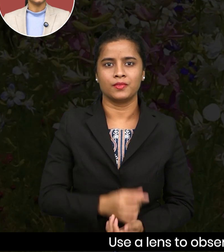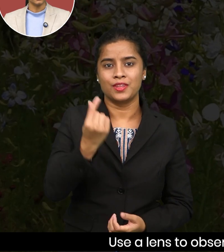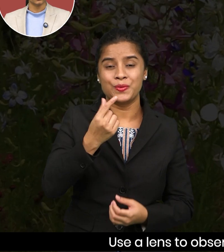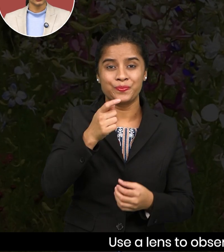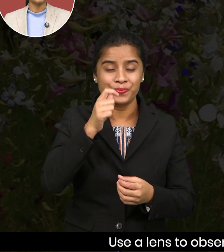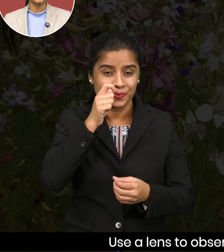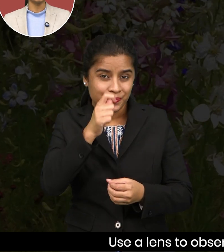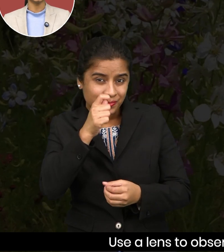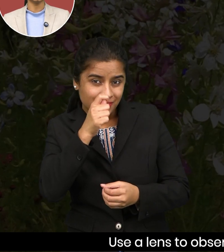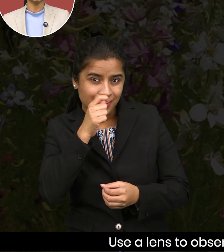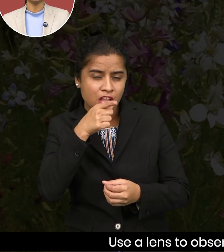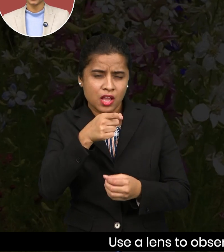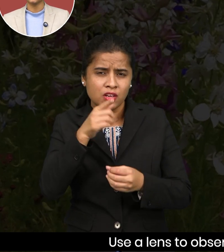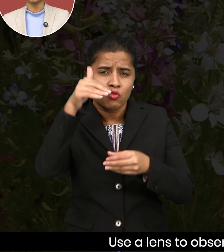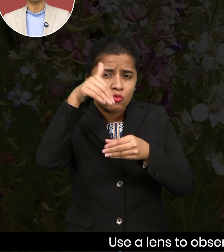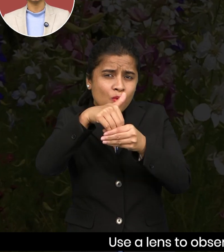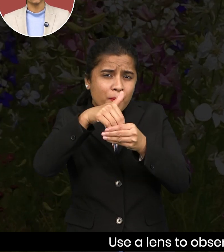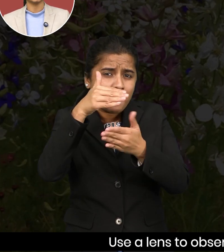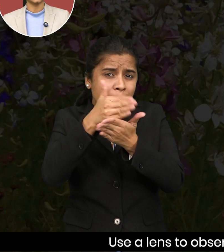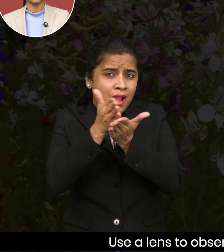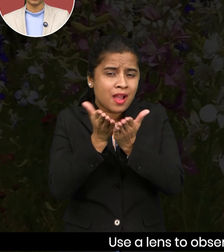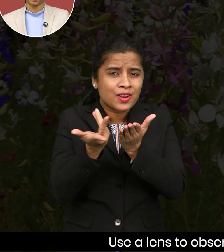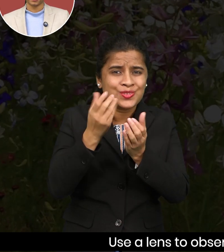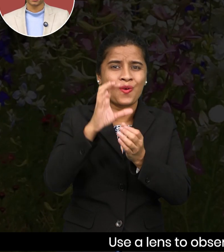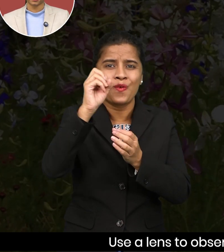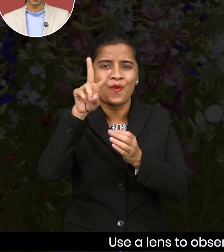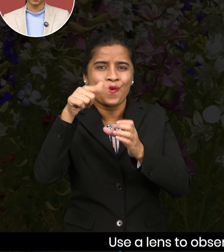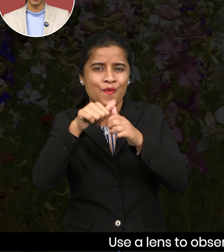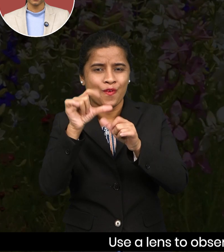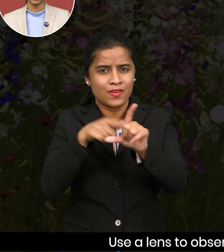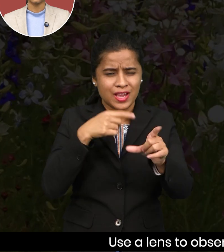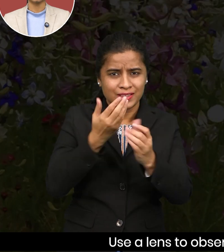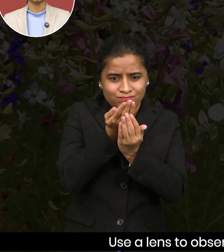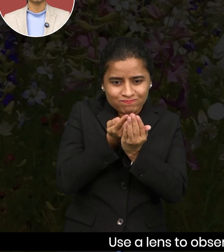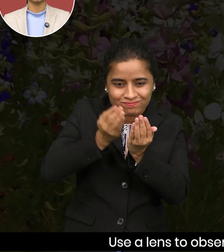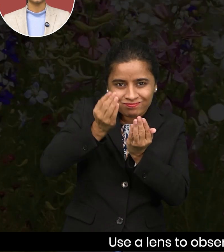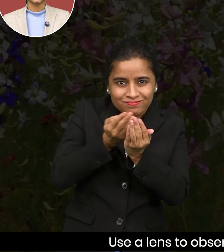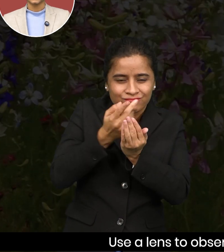Use a lens to observe the inner parts of the ovary.